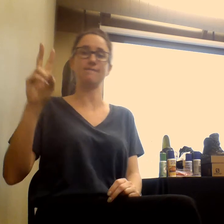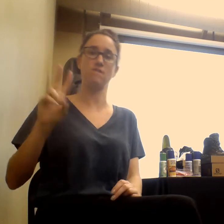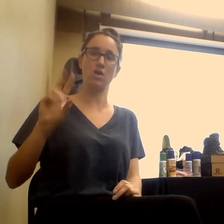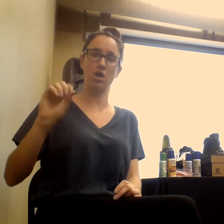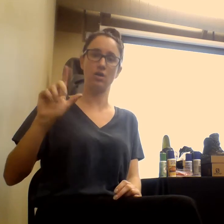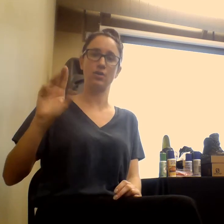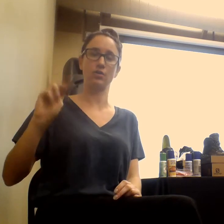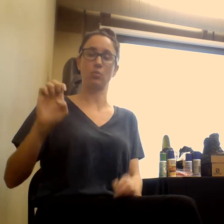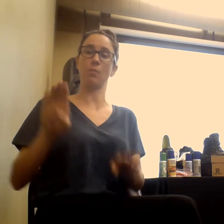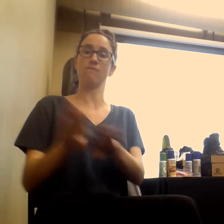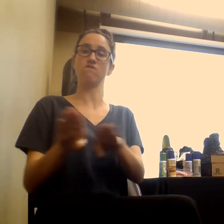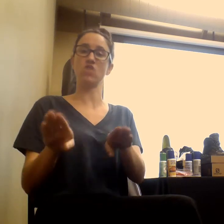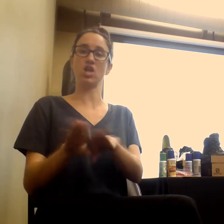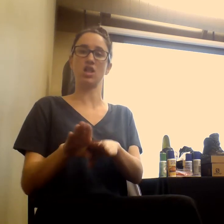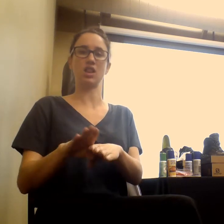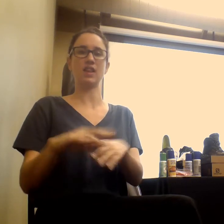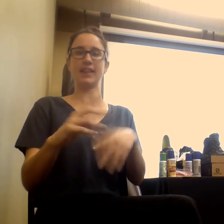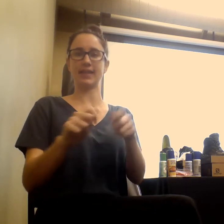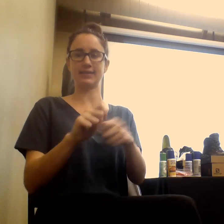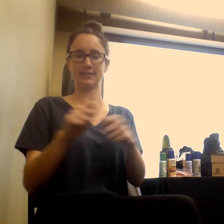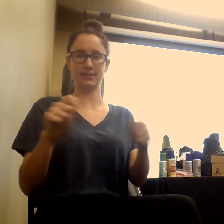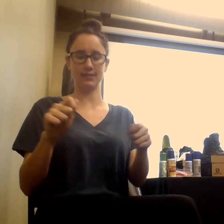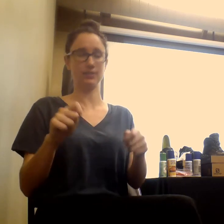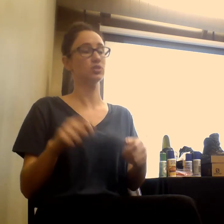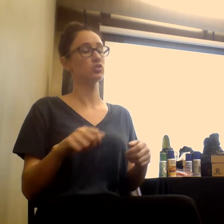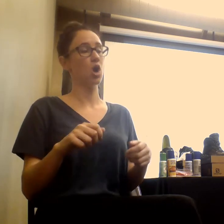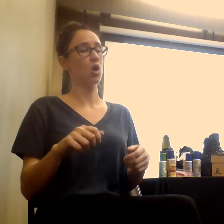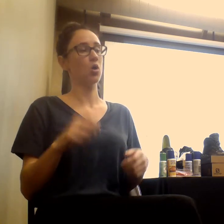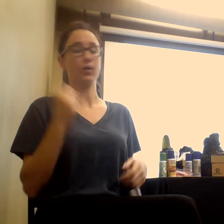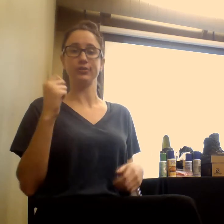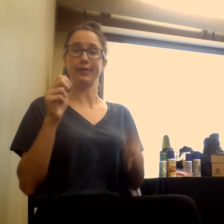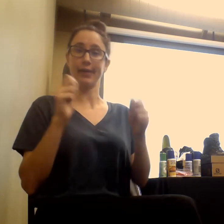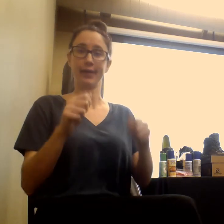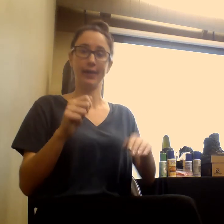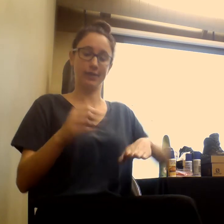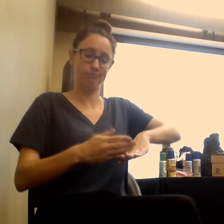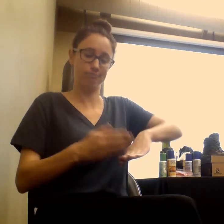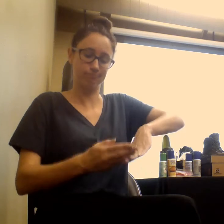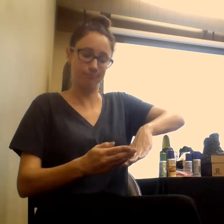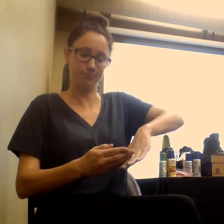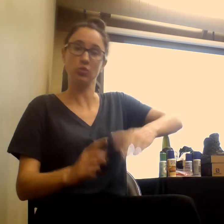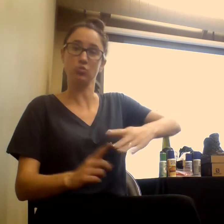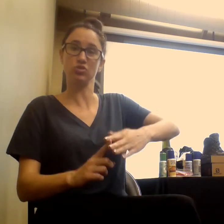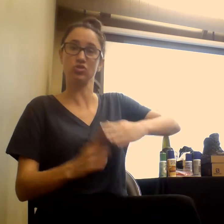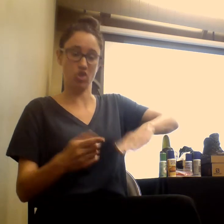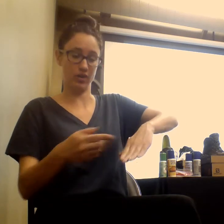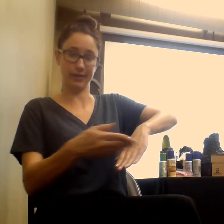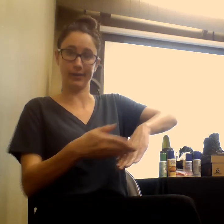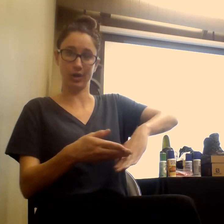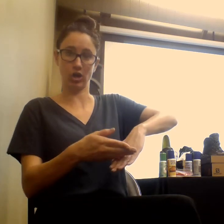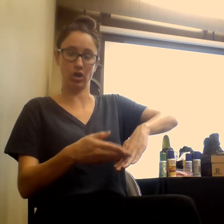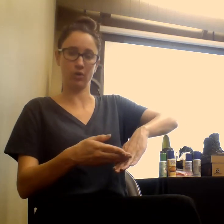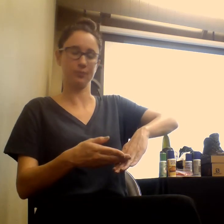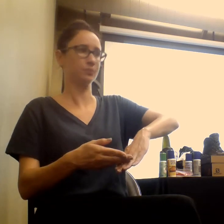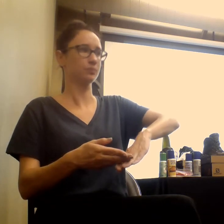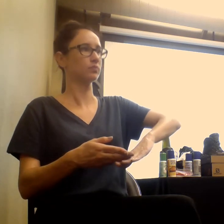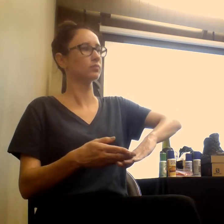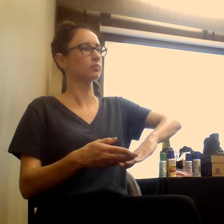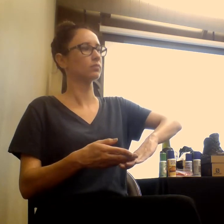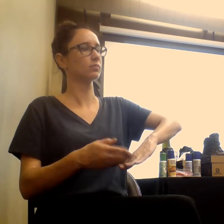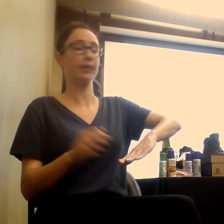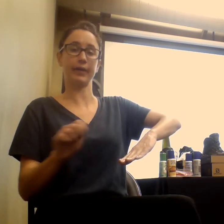And I could even take it down to here and start this process way down there. would not be